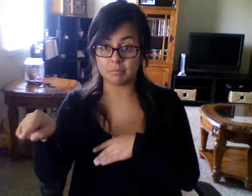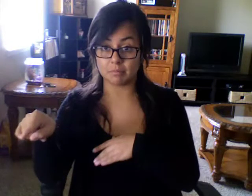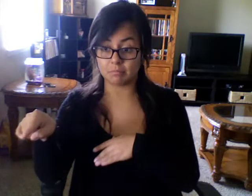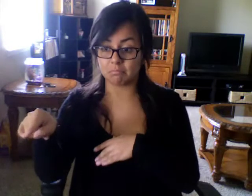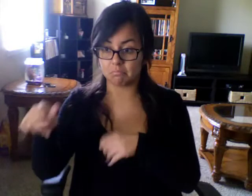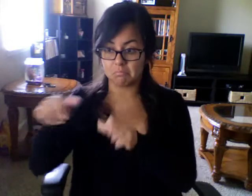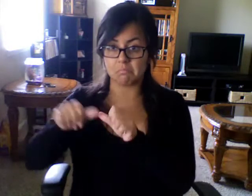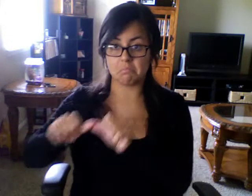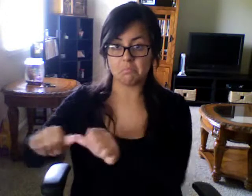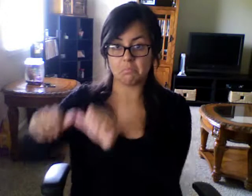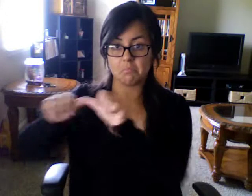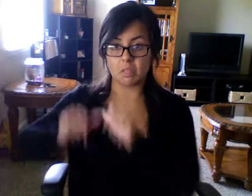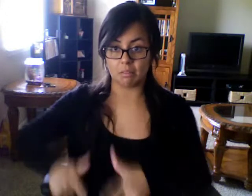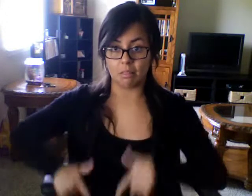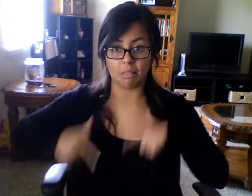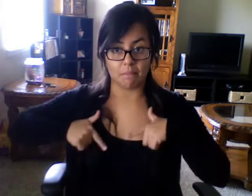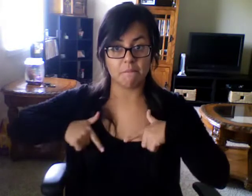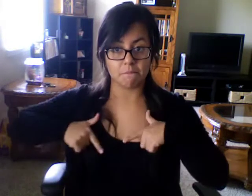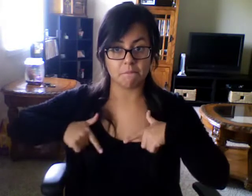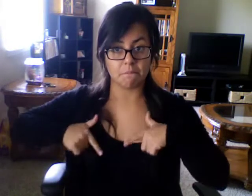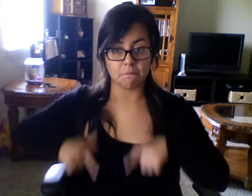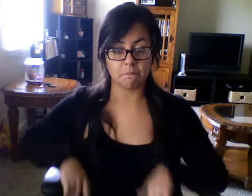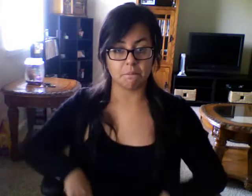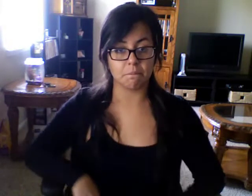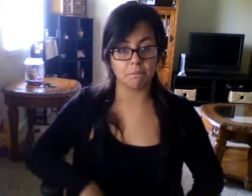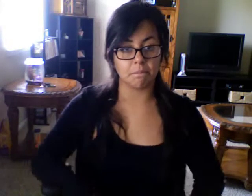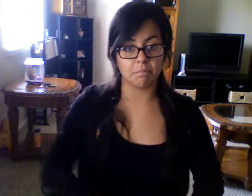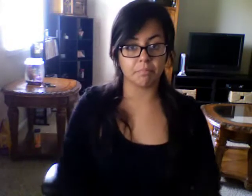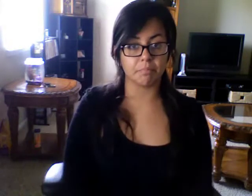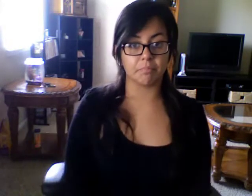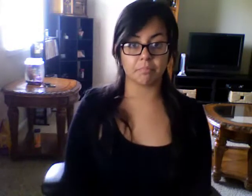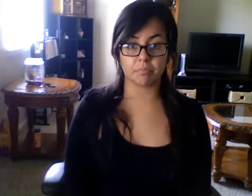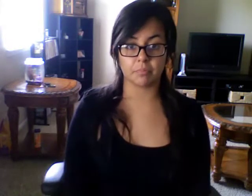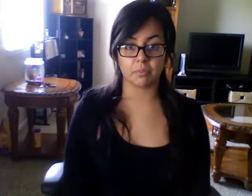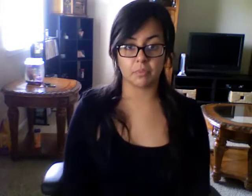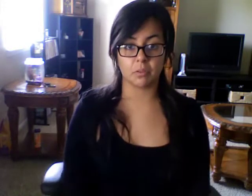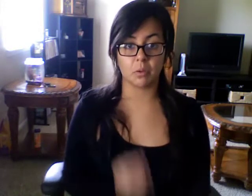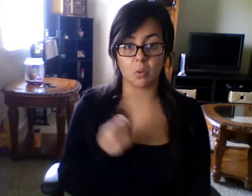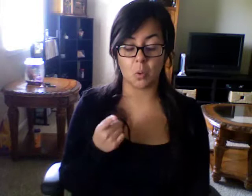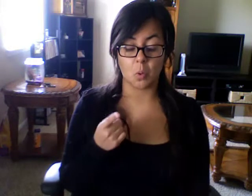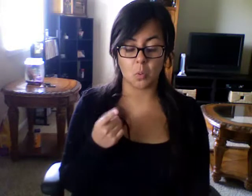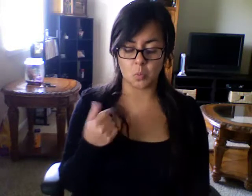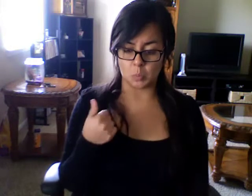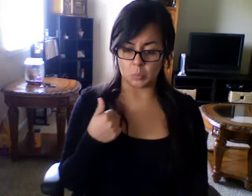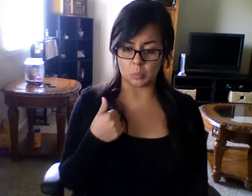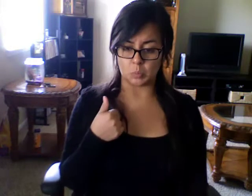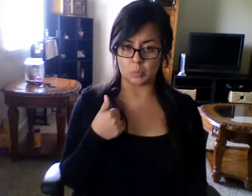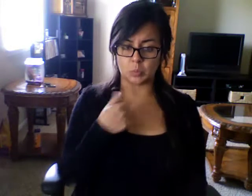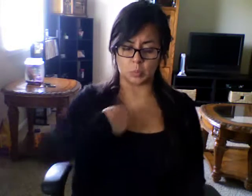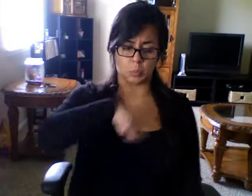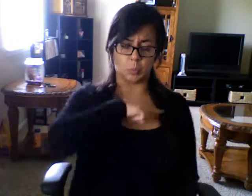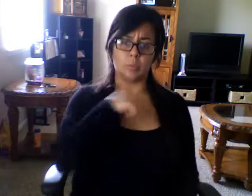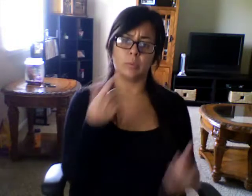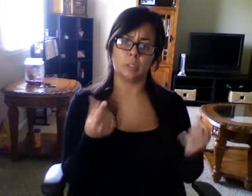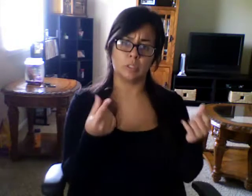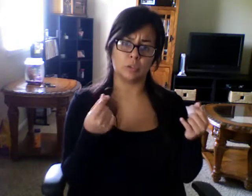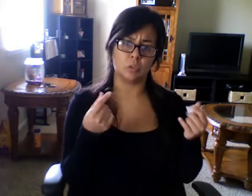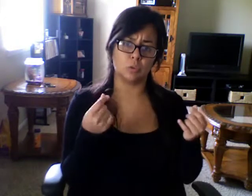an active pharmaceutical substance. And so we did just the opposite. We published a paper that described this finding at the